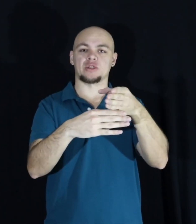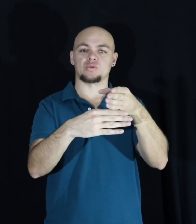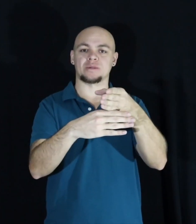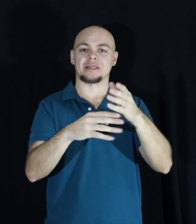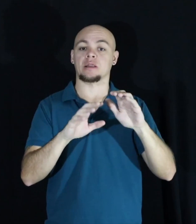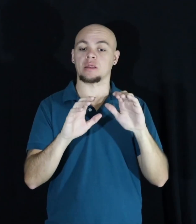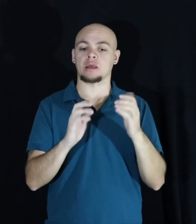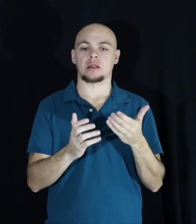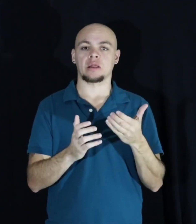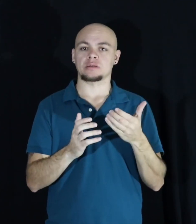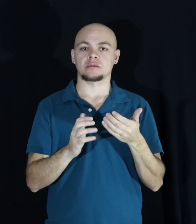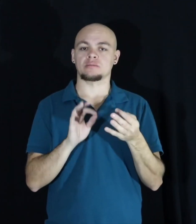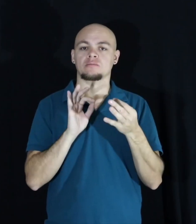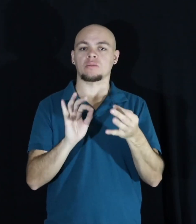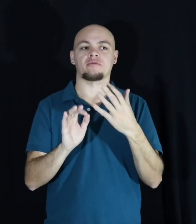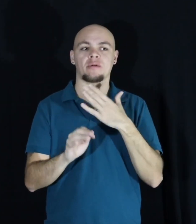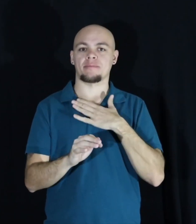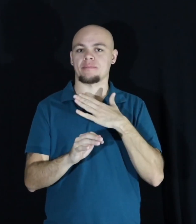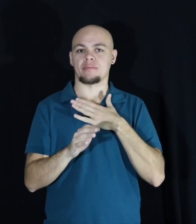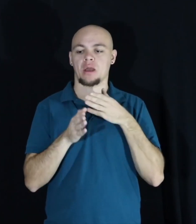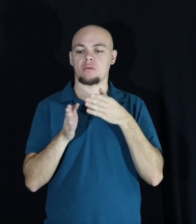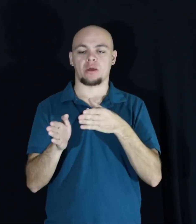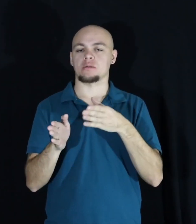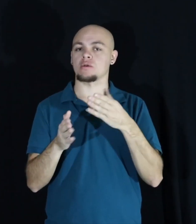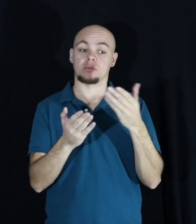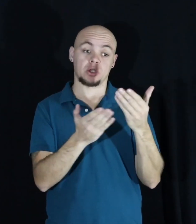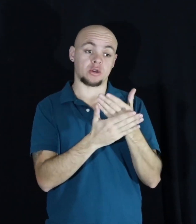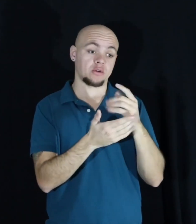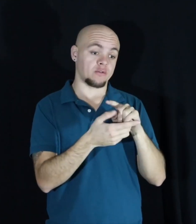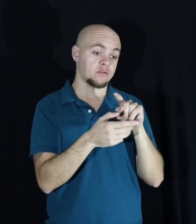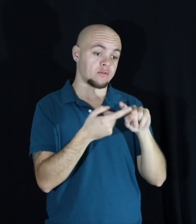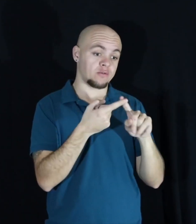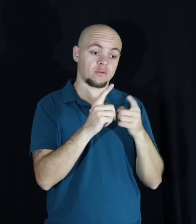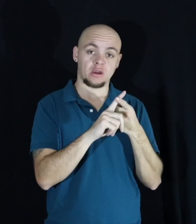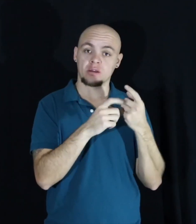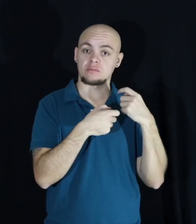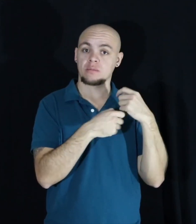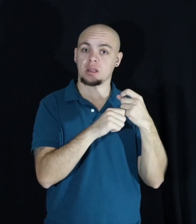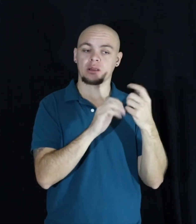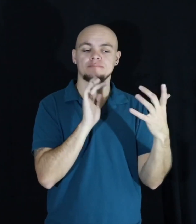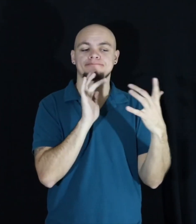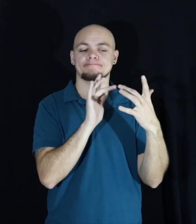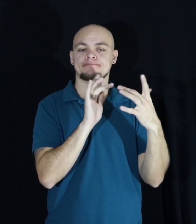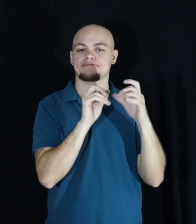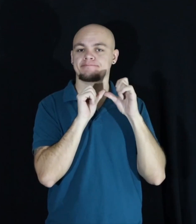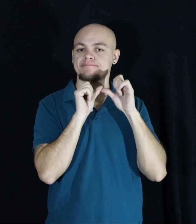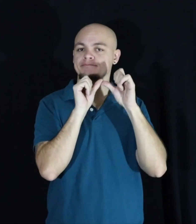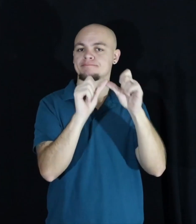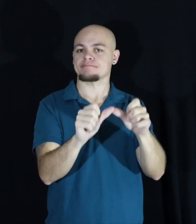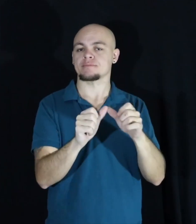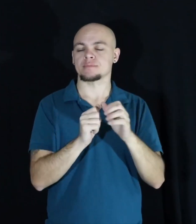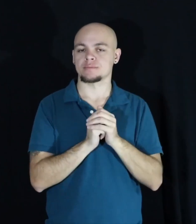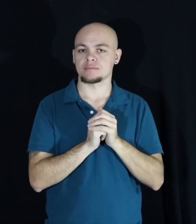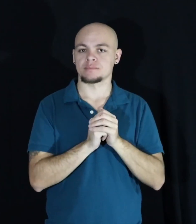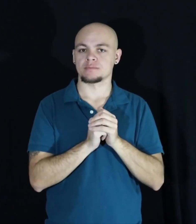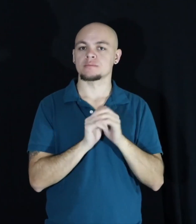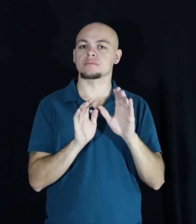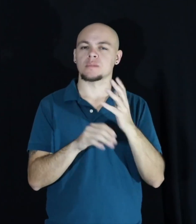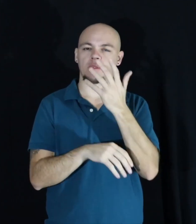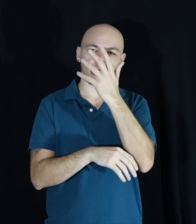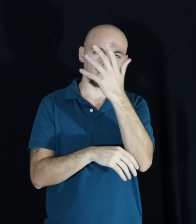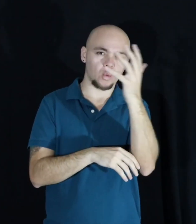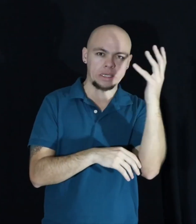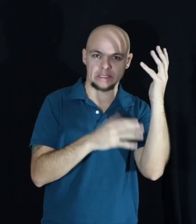were still not the way I wanted them to be, but I made a new friend and managed to still stay in touch. Back to the forest.